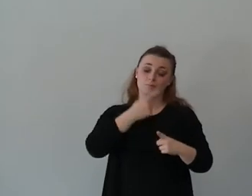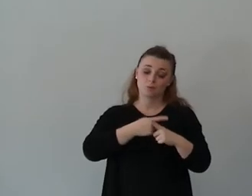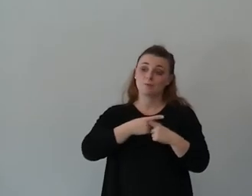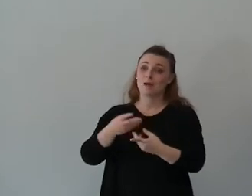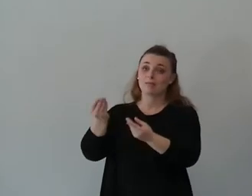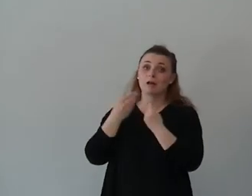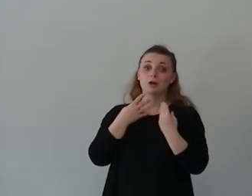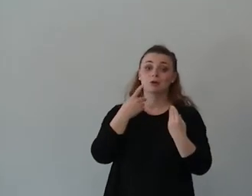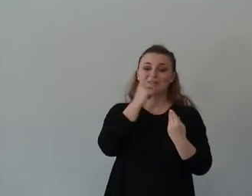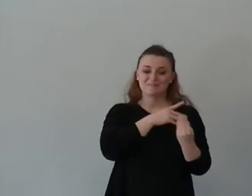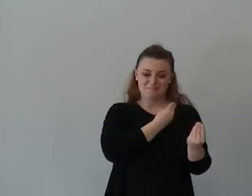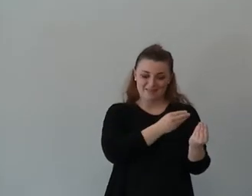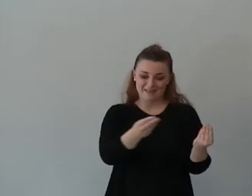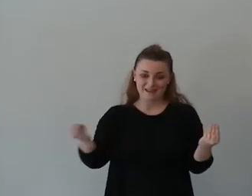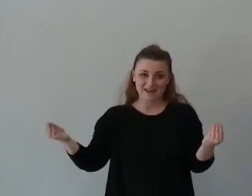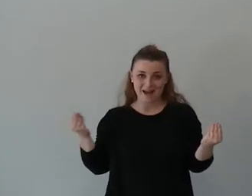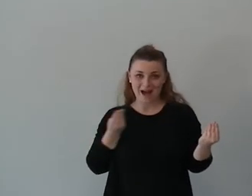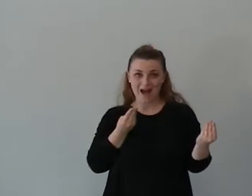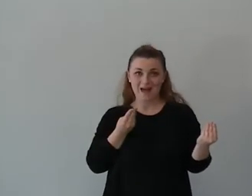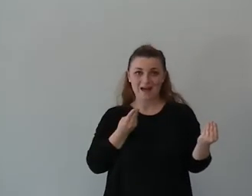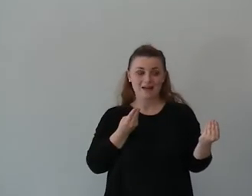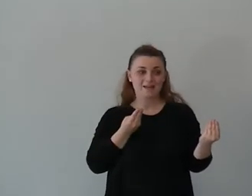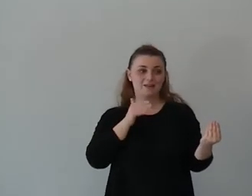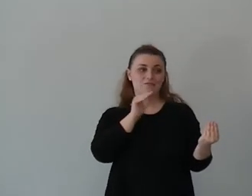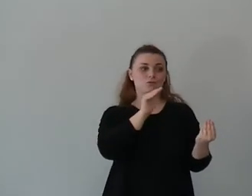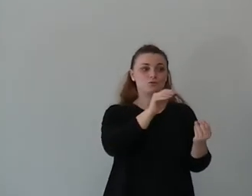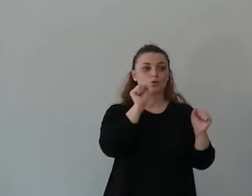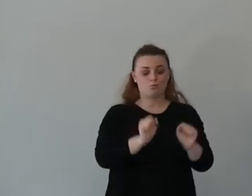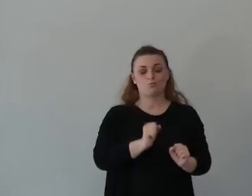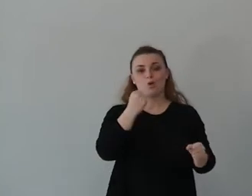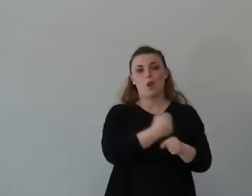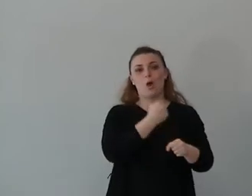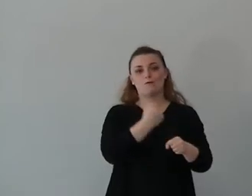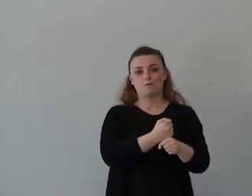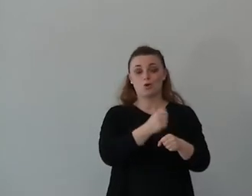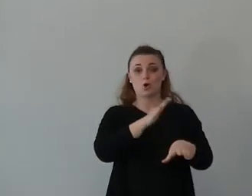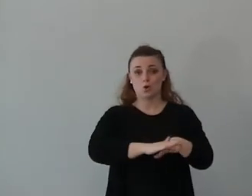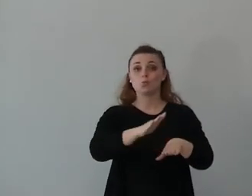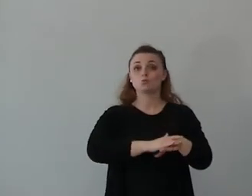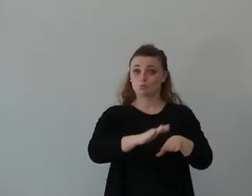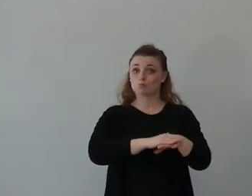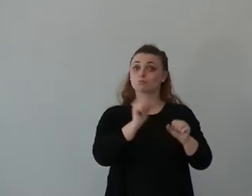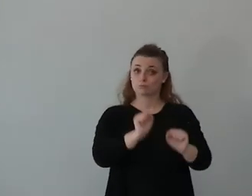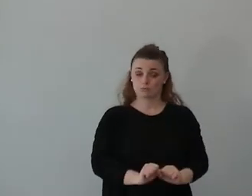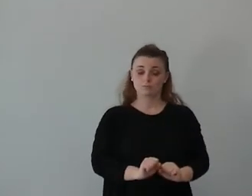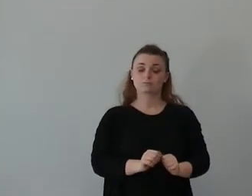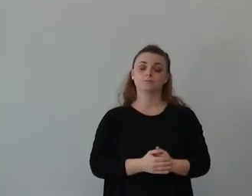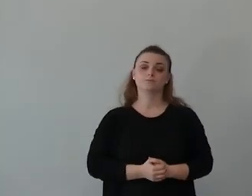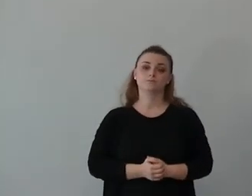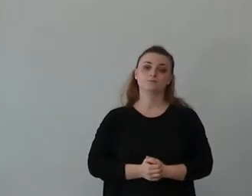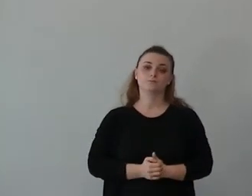da utilizzare nel mio ministero. And I want to be sure that I'm finishing well and passing those things on as God asks. E voglio essere sicura